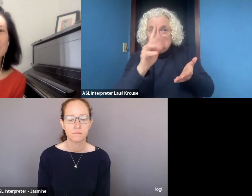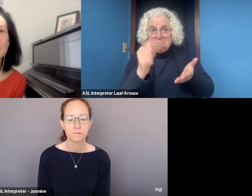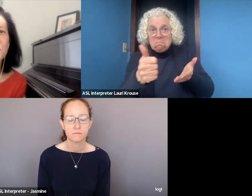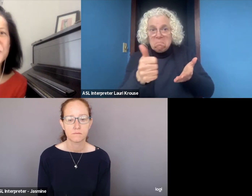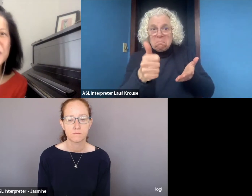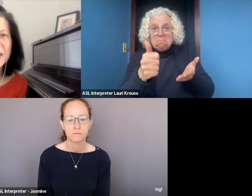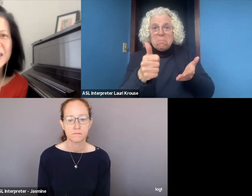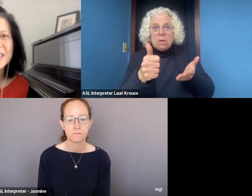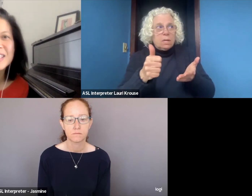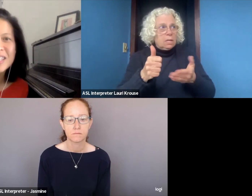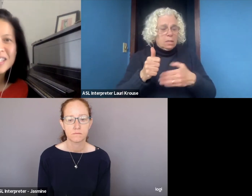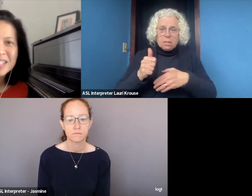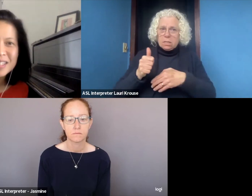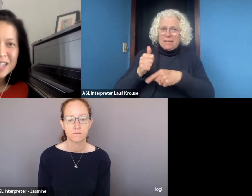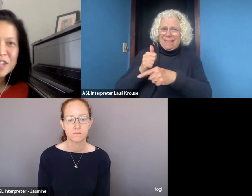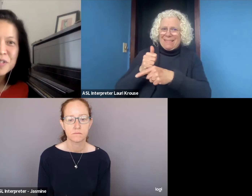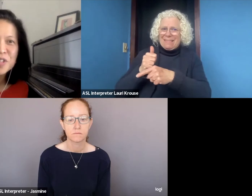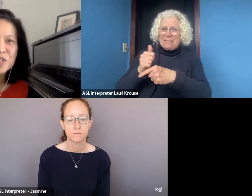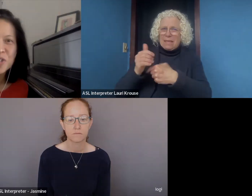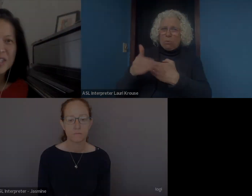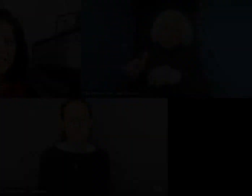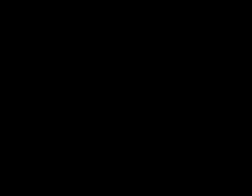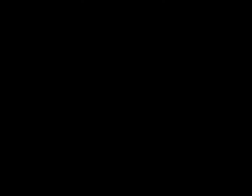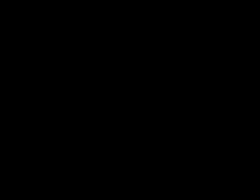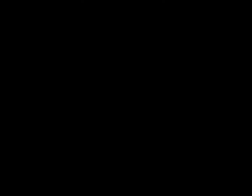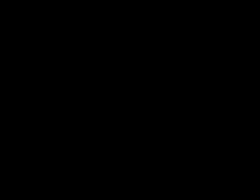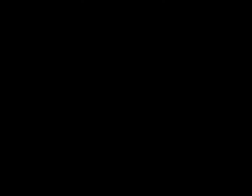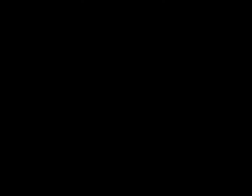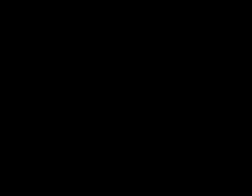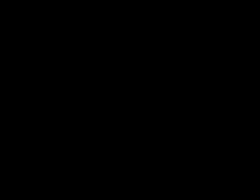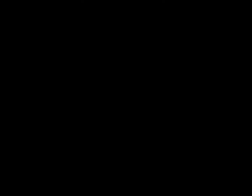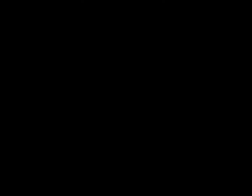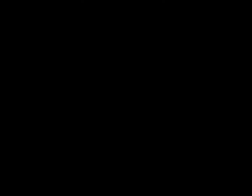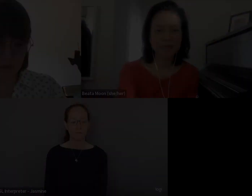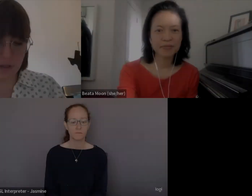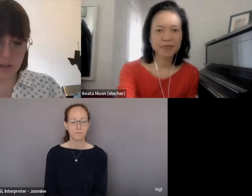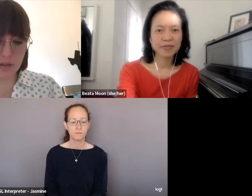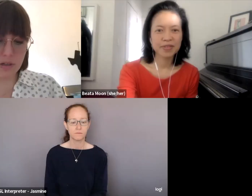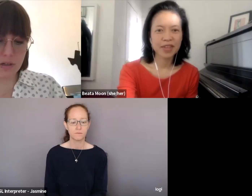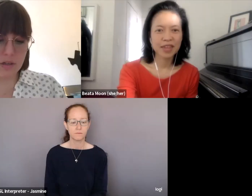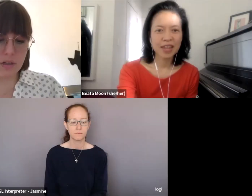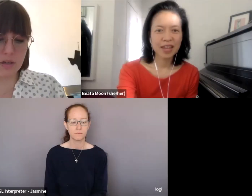is 7 minutes? I know it's too short, but